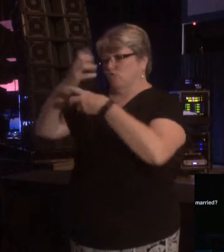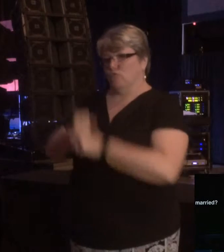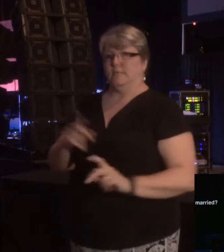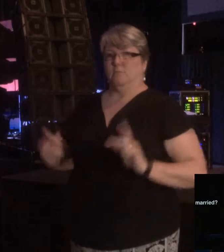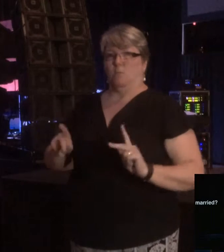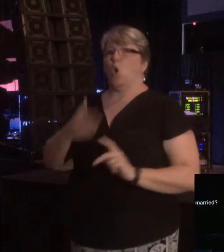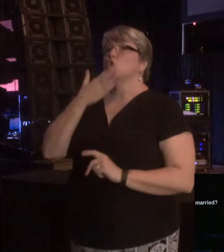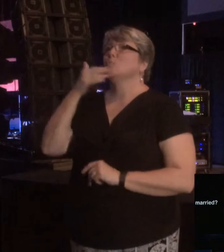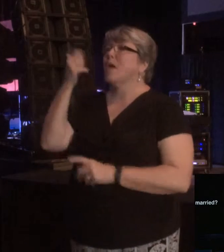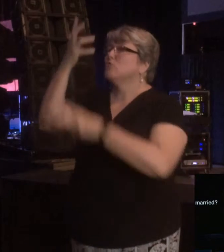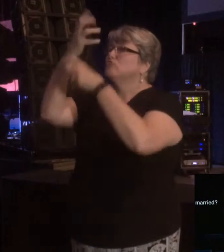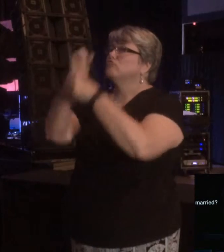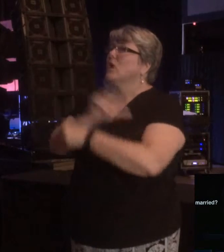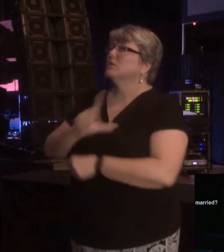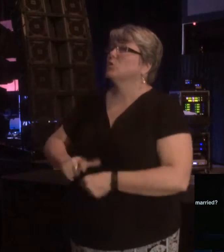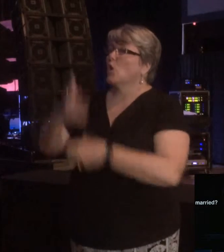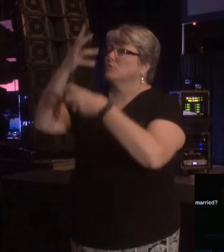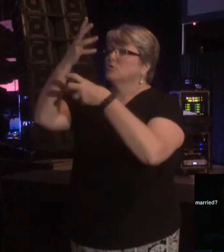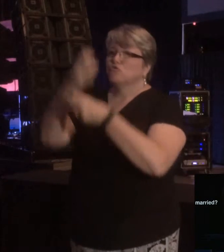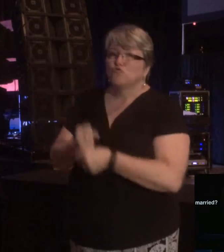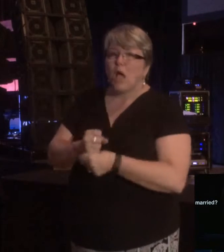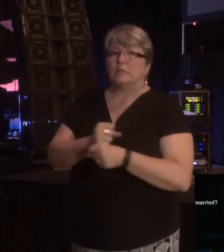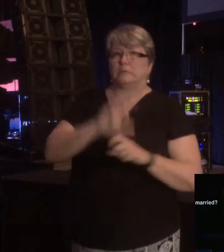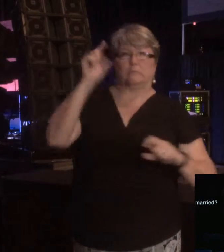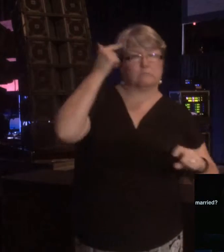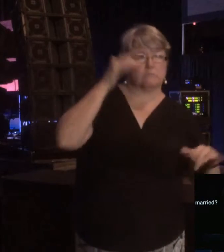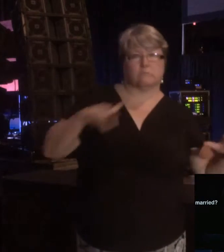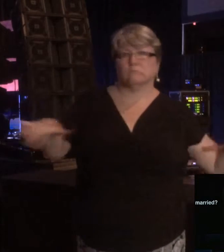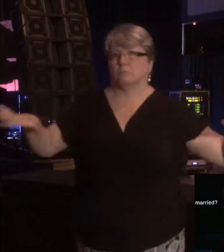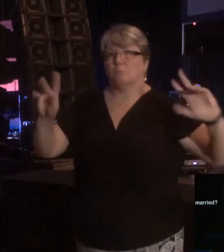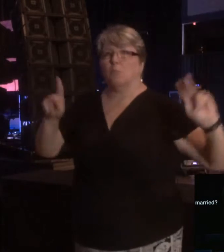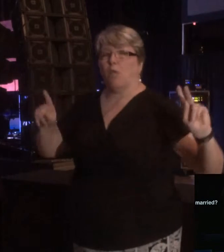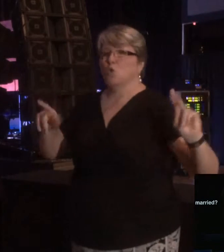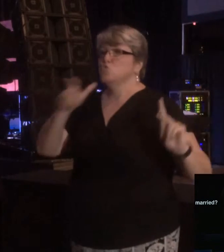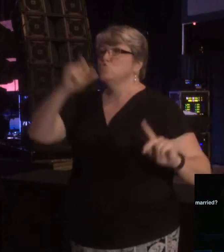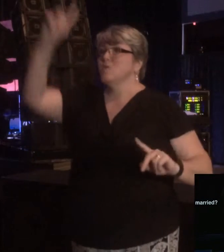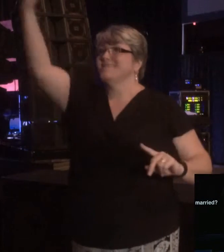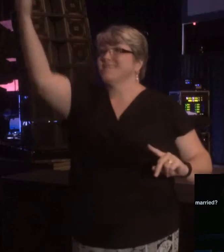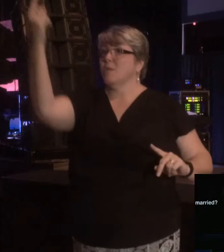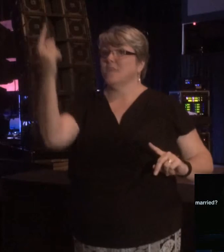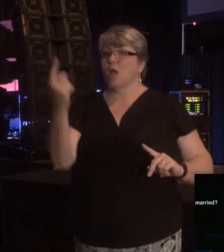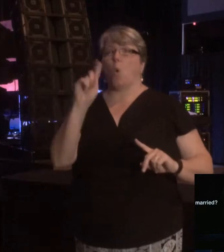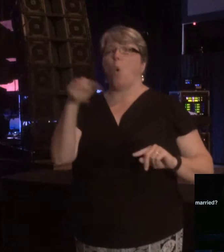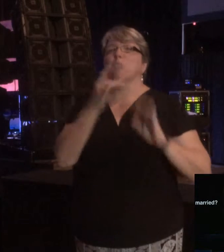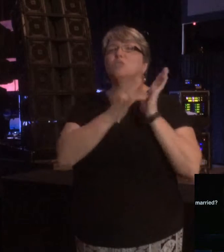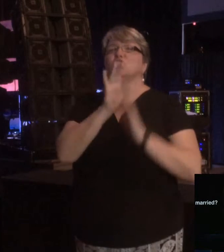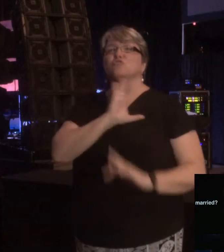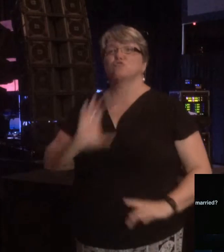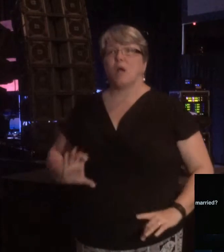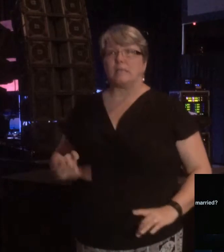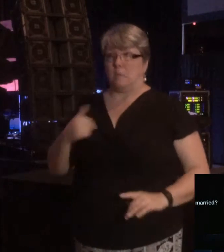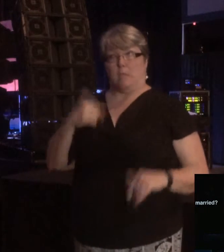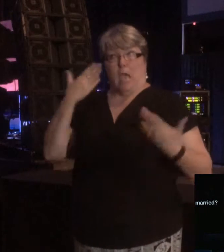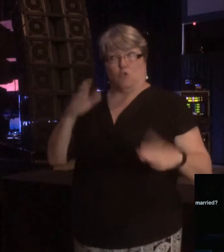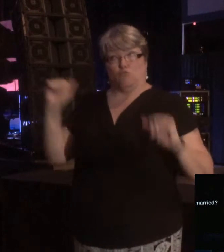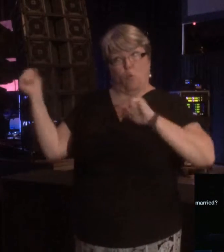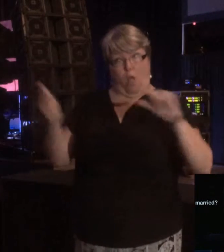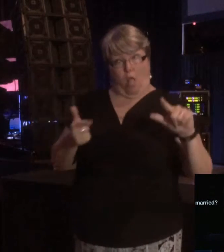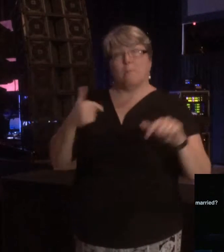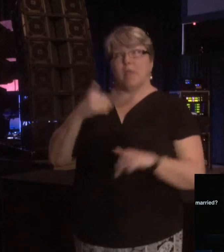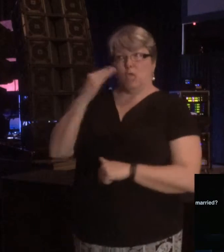turning into a werewolf or something. It's like, quick, run away! He's changing! We call later and go, God, that was